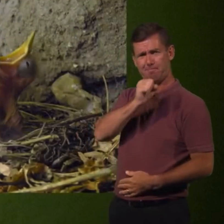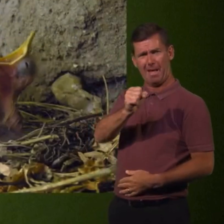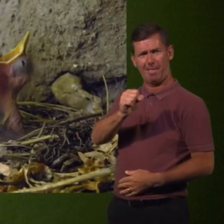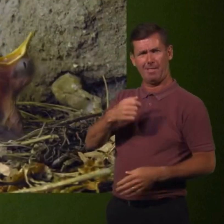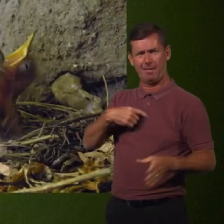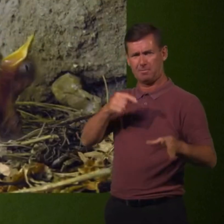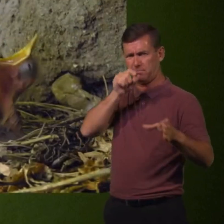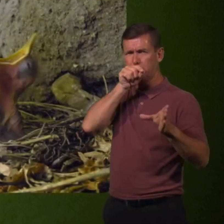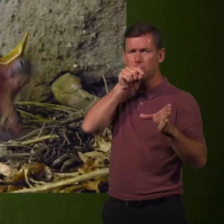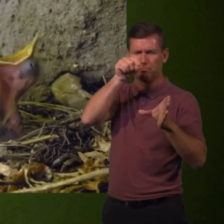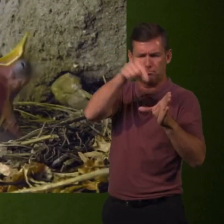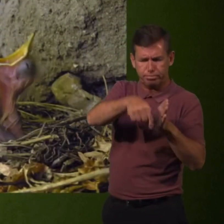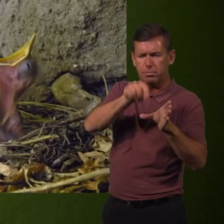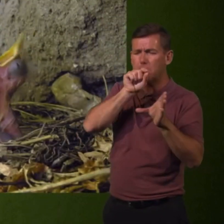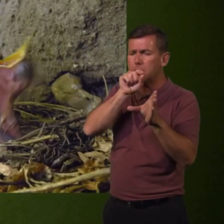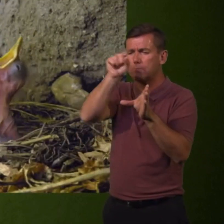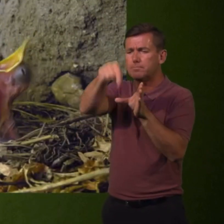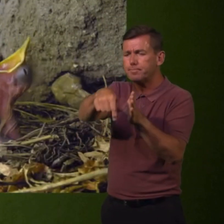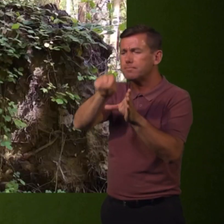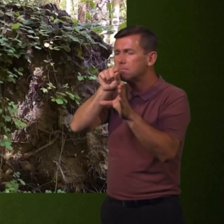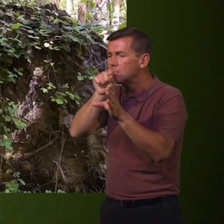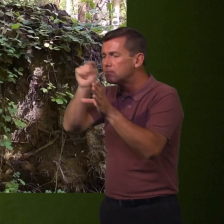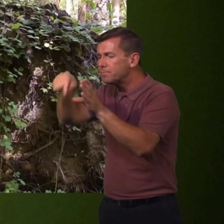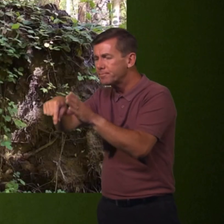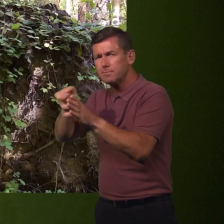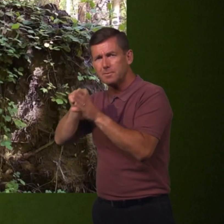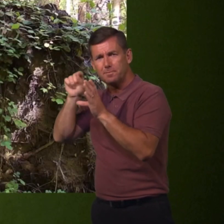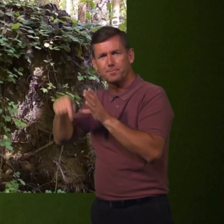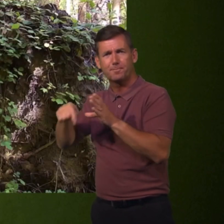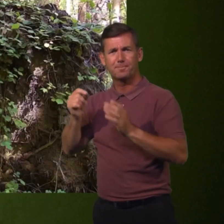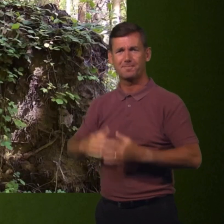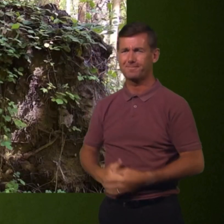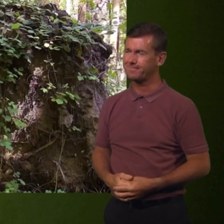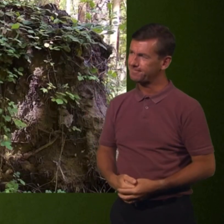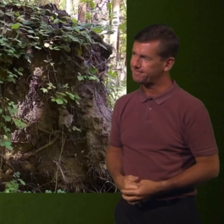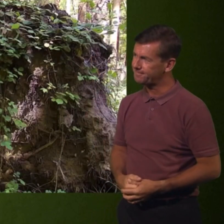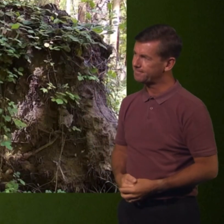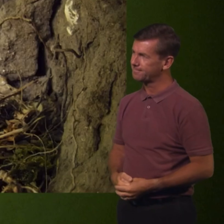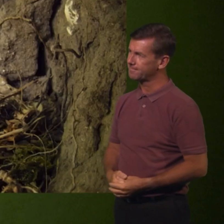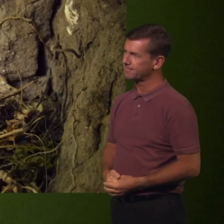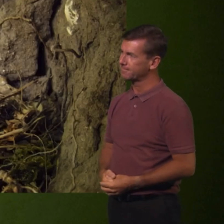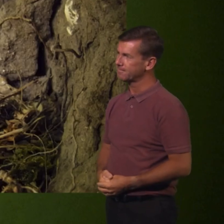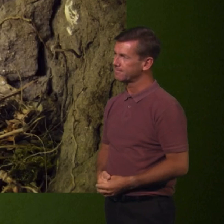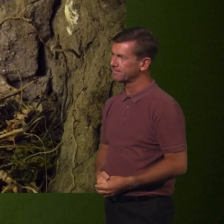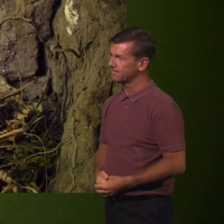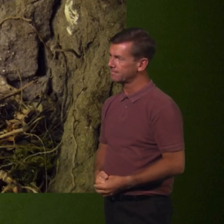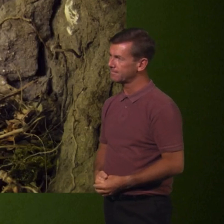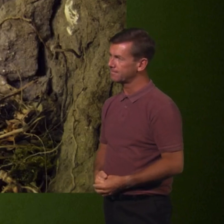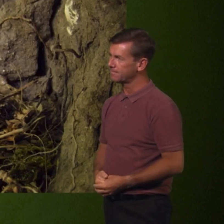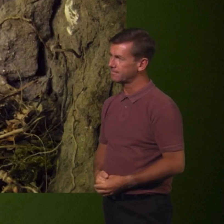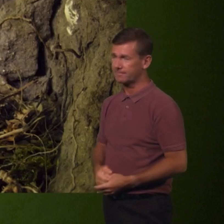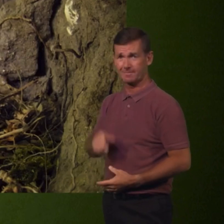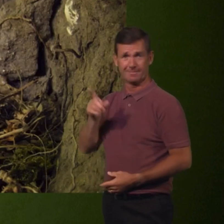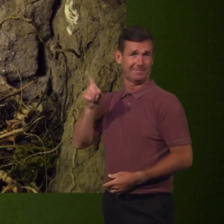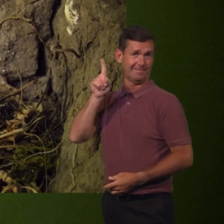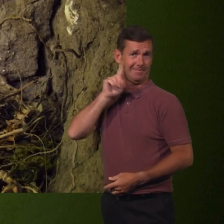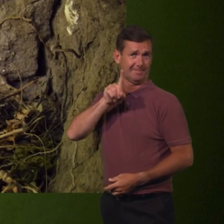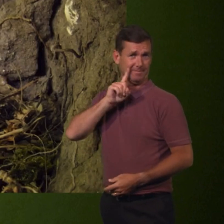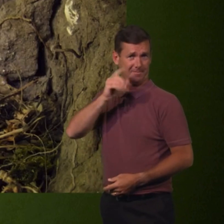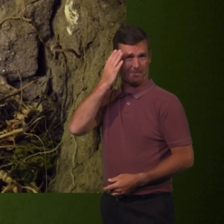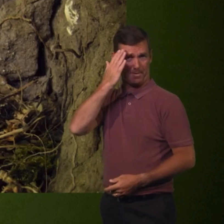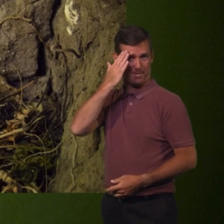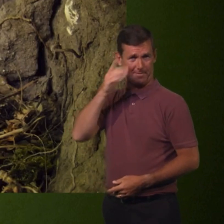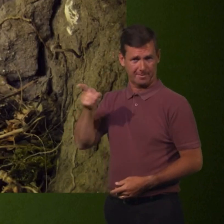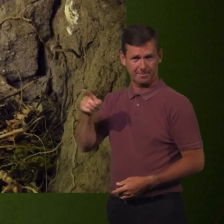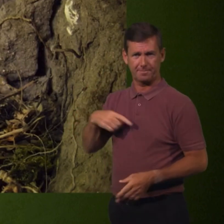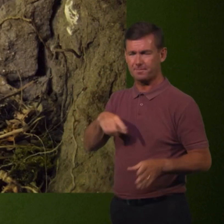beak. Absolutely full of things to feed it with. And then the female comes in as well.